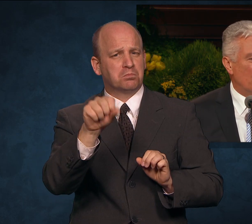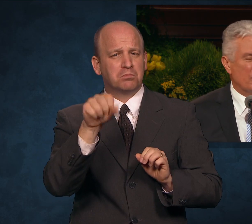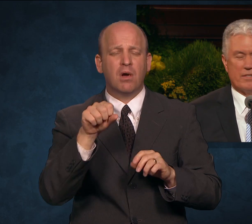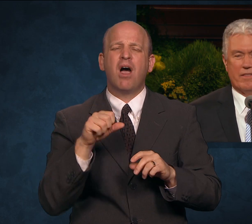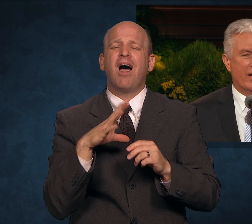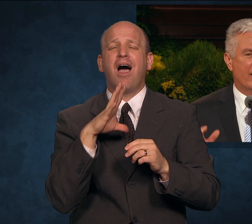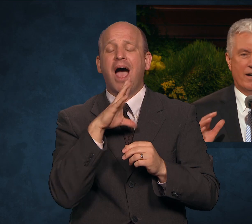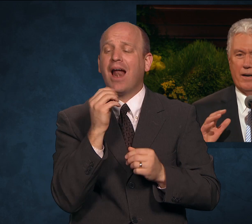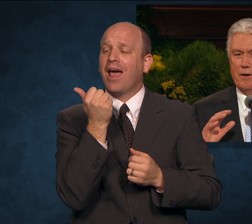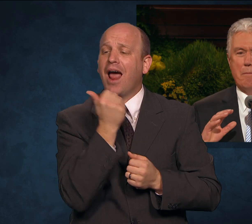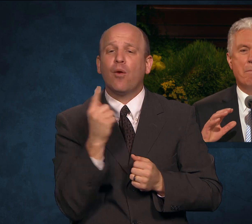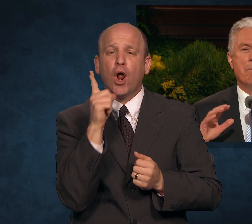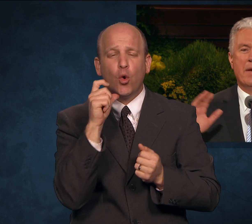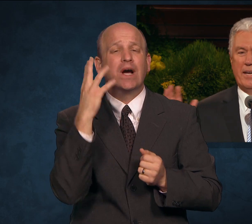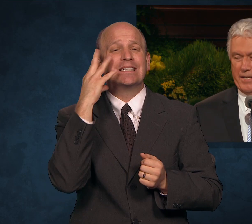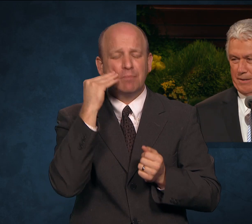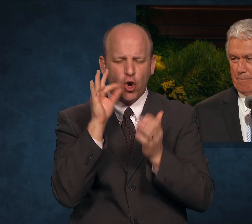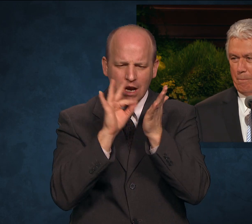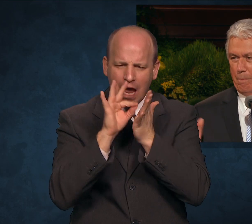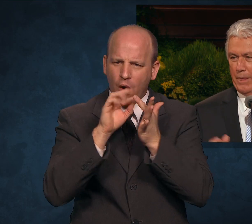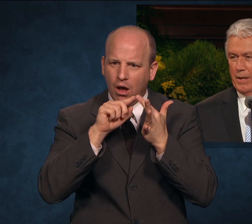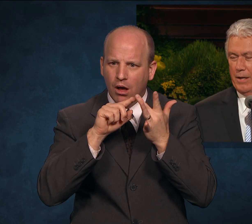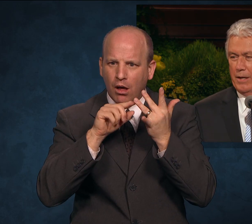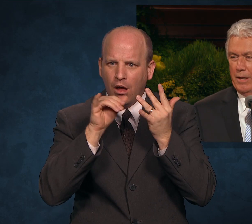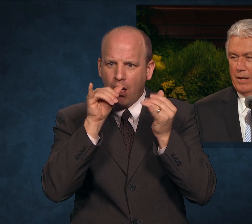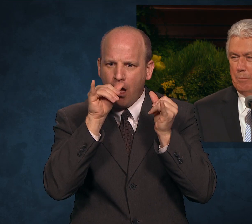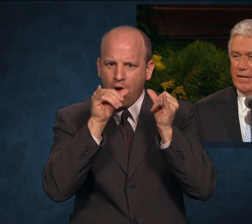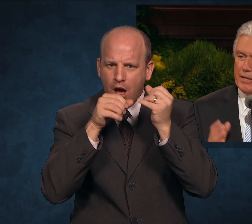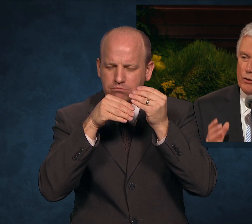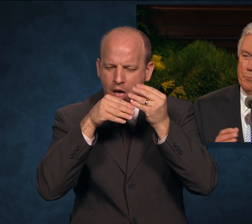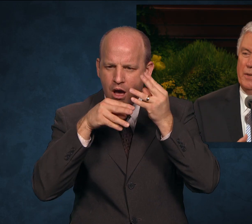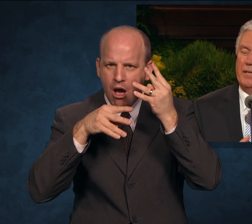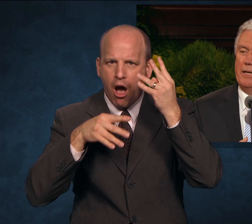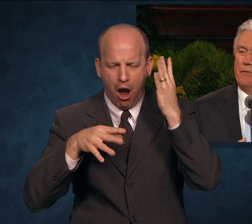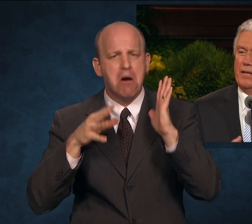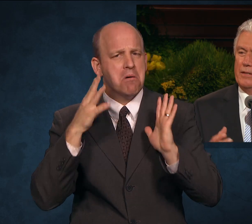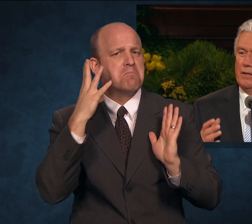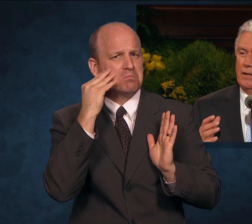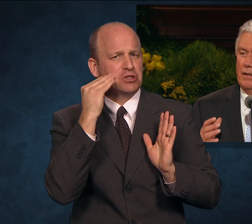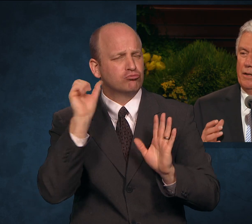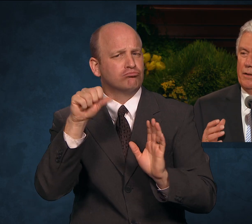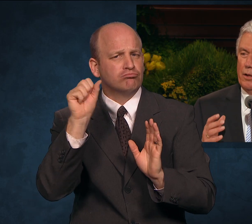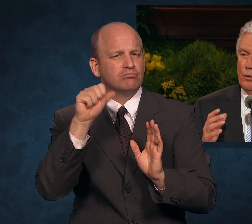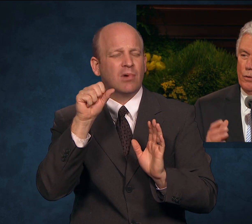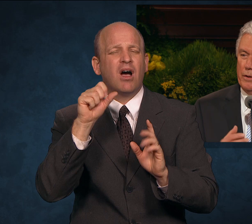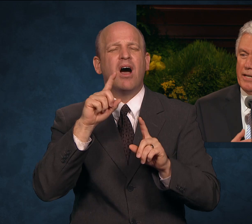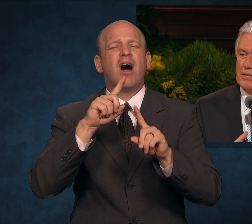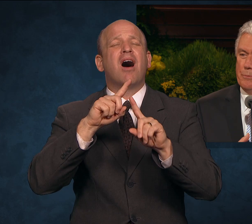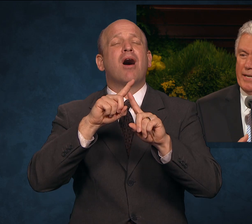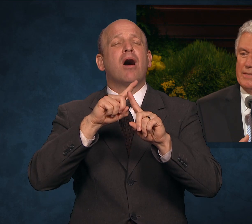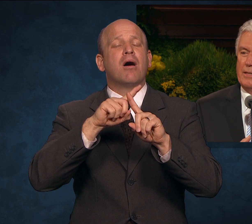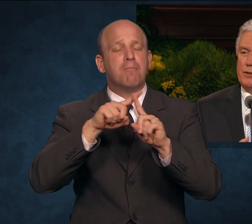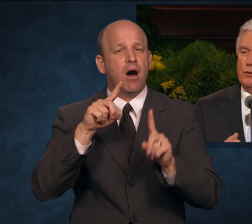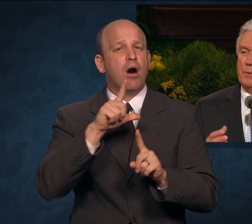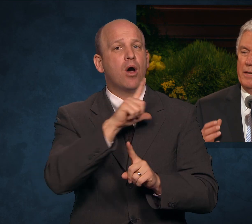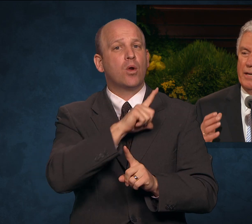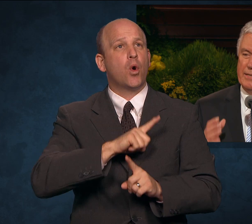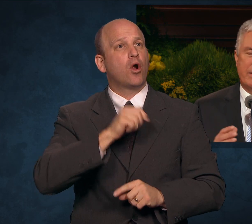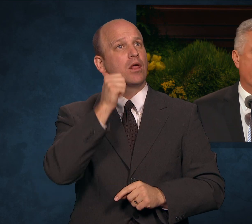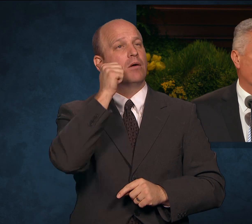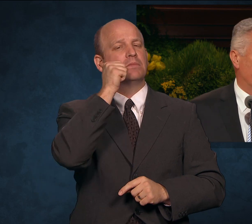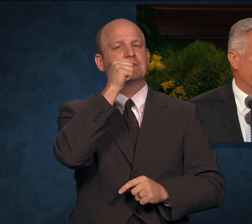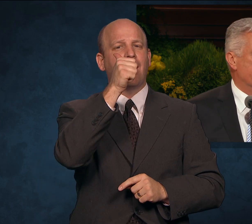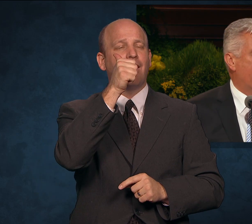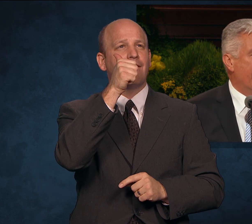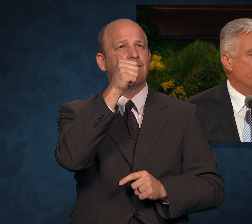this know know there are many but I don't believe that the Lord expects us to be